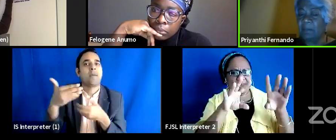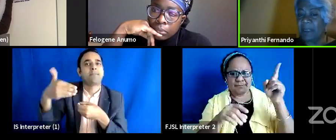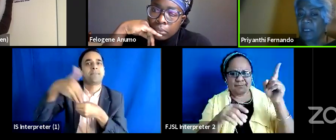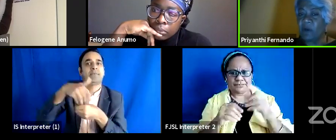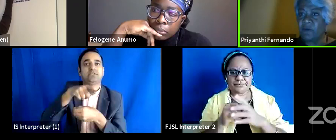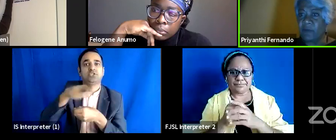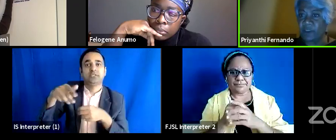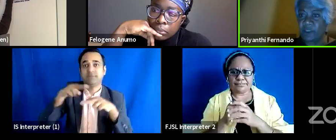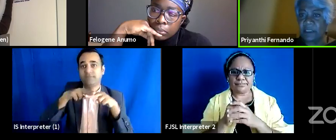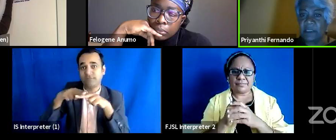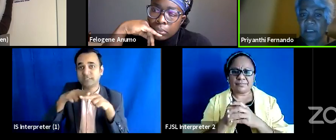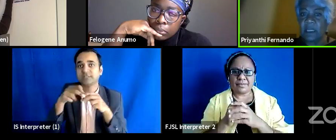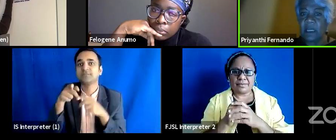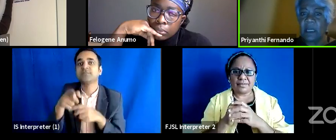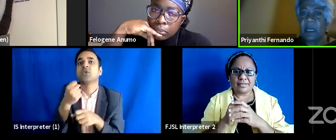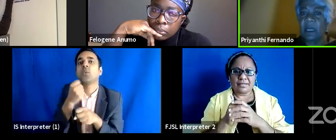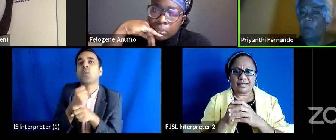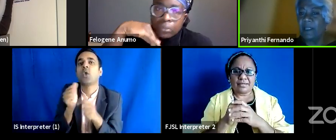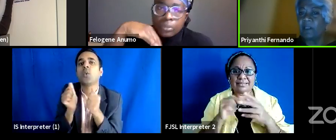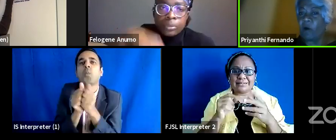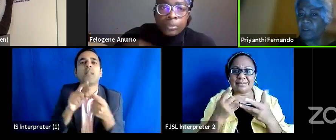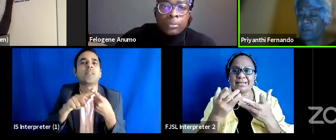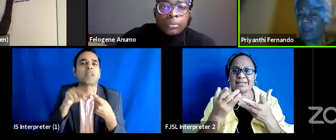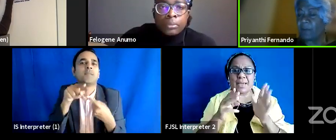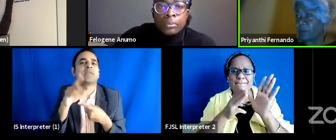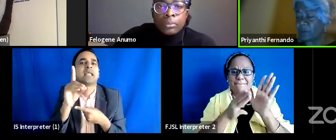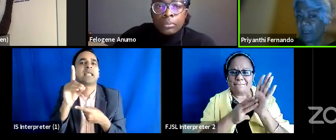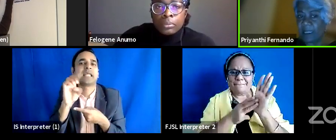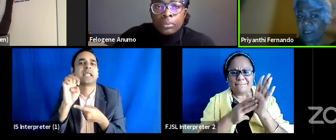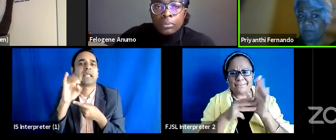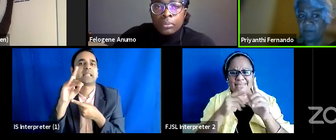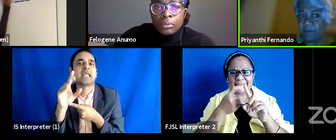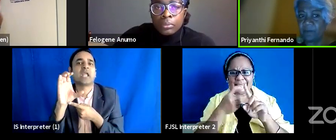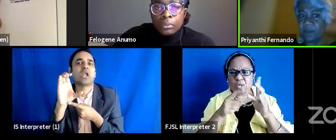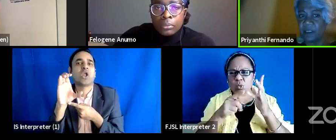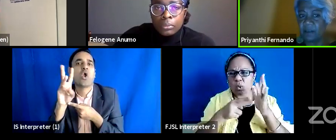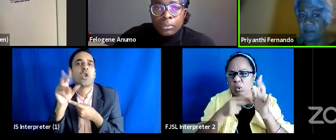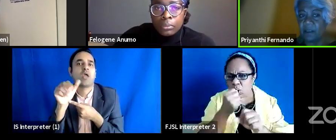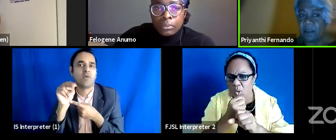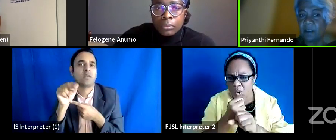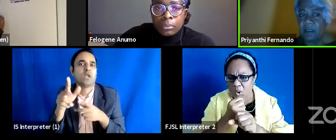and in the Mekong region with Oxfam Australia.